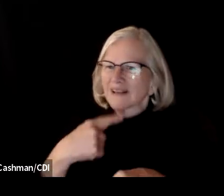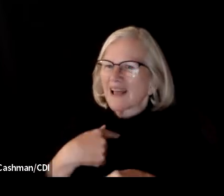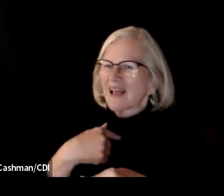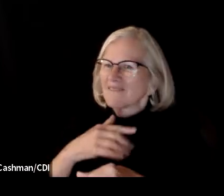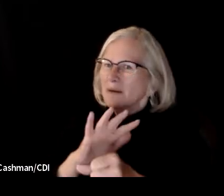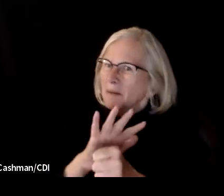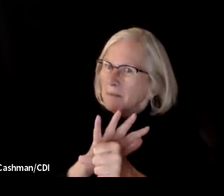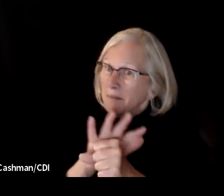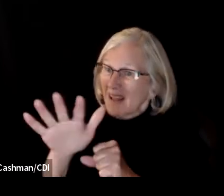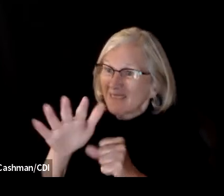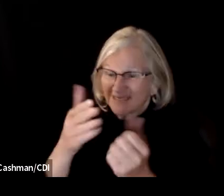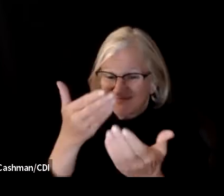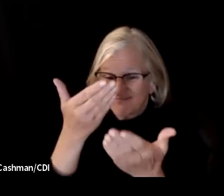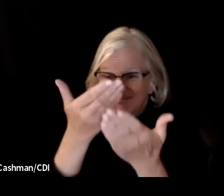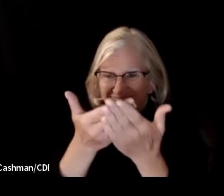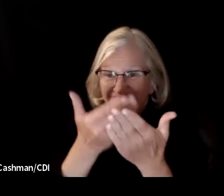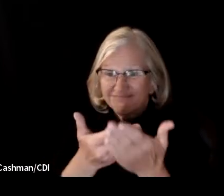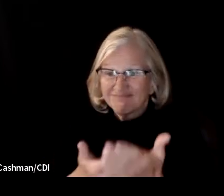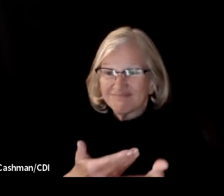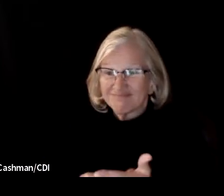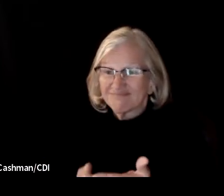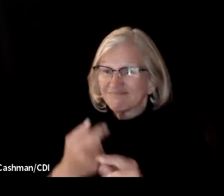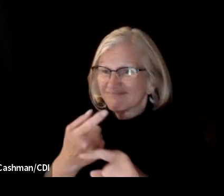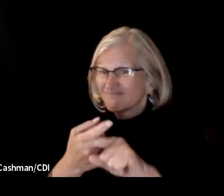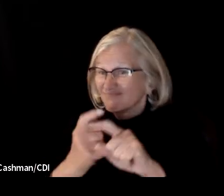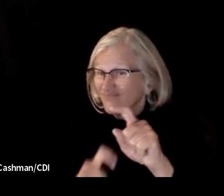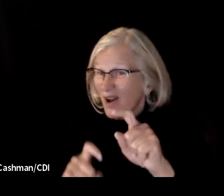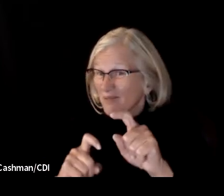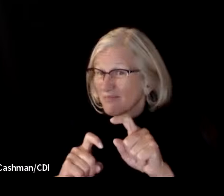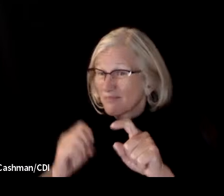countries, from the data that we do have,